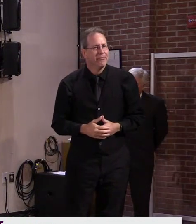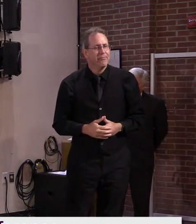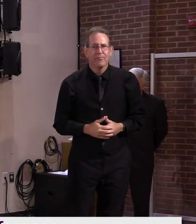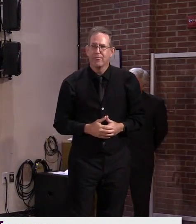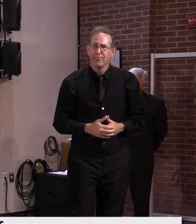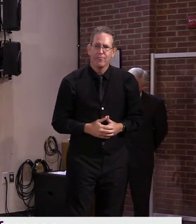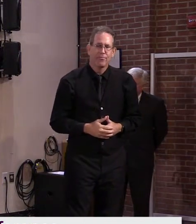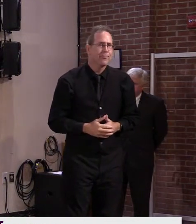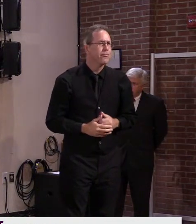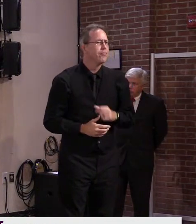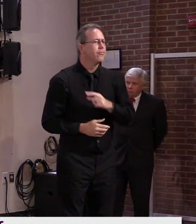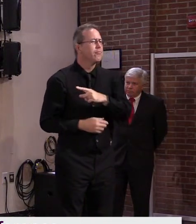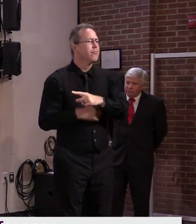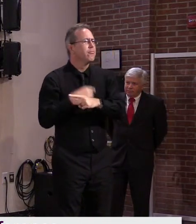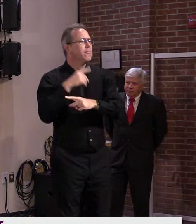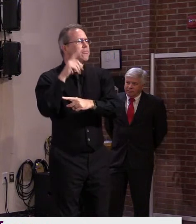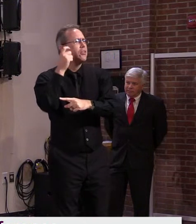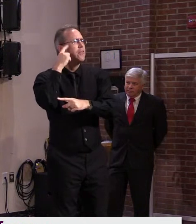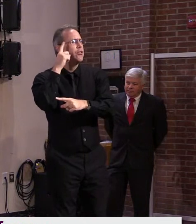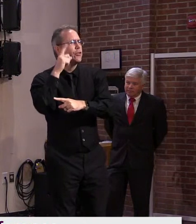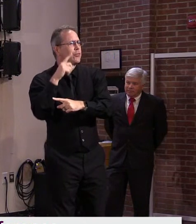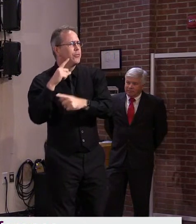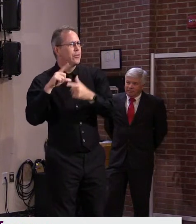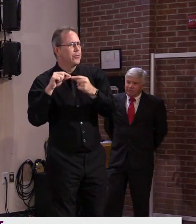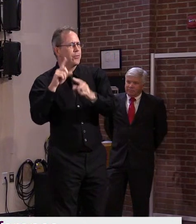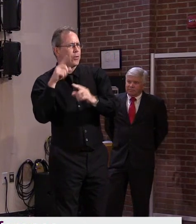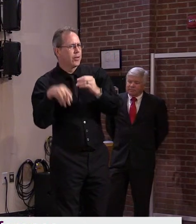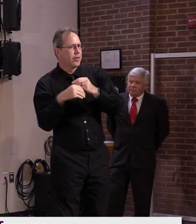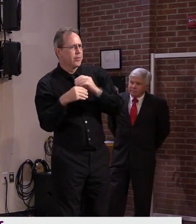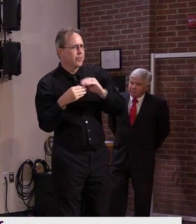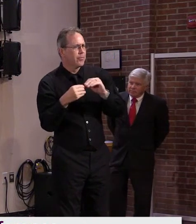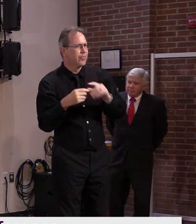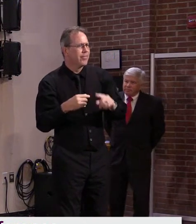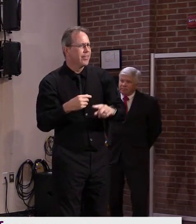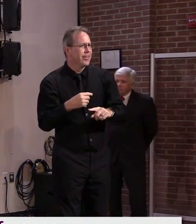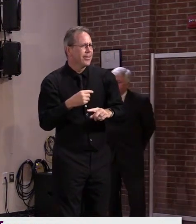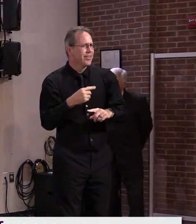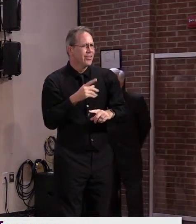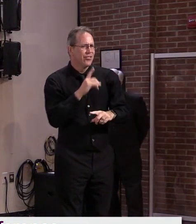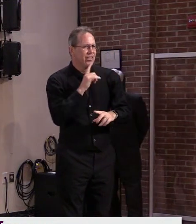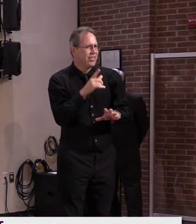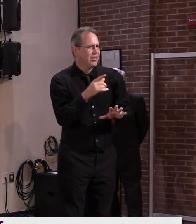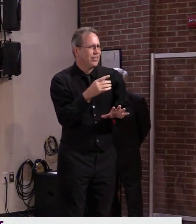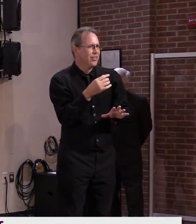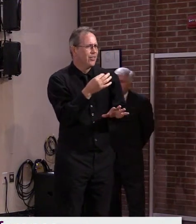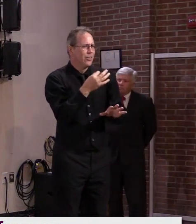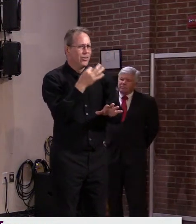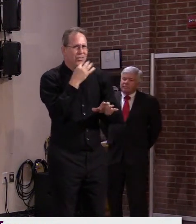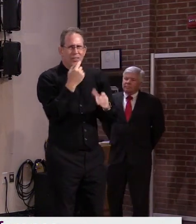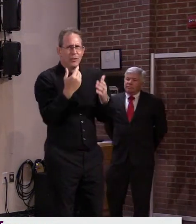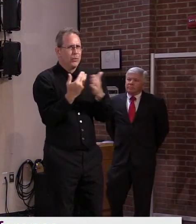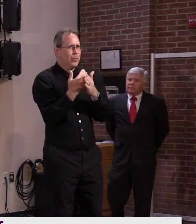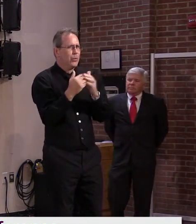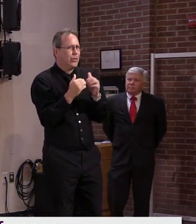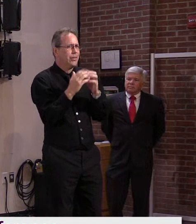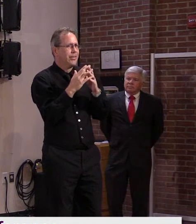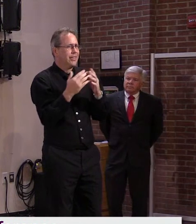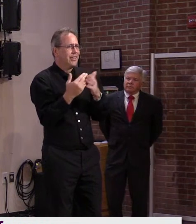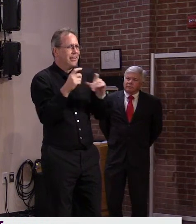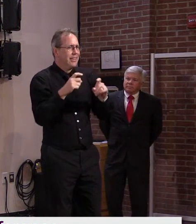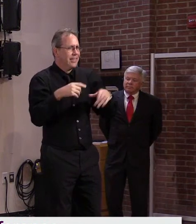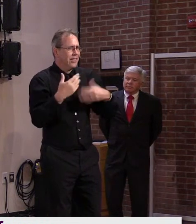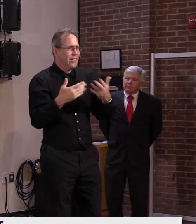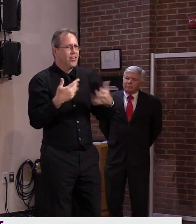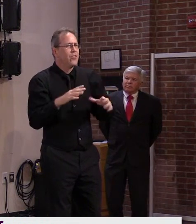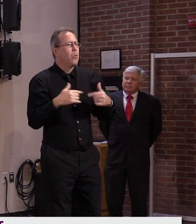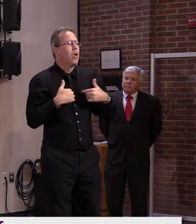Okay, thanks. So I don't think we're at that stage yet, Tim. Yeah, we're at this point in time, if they haven't attested, then